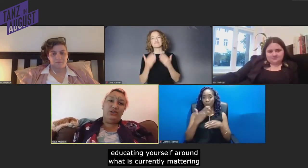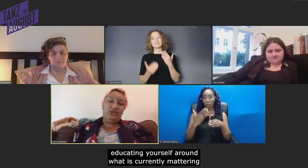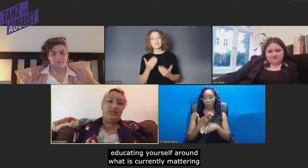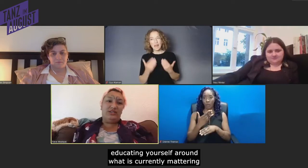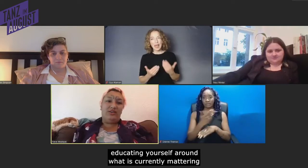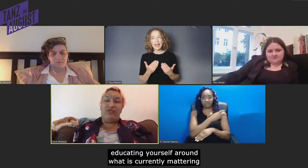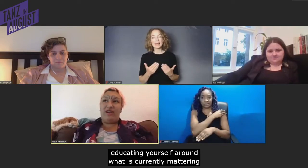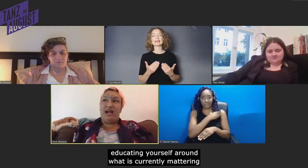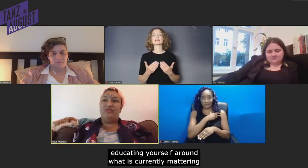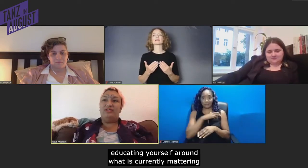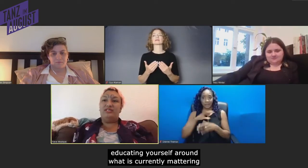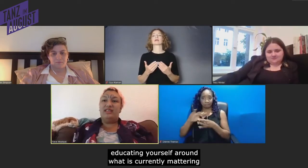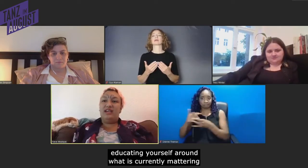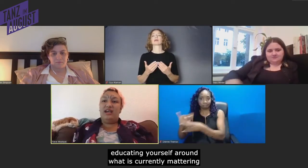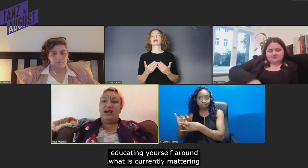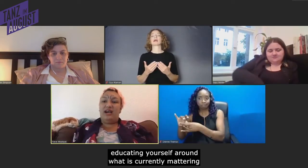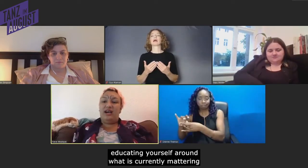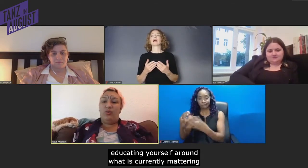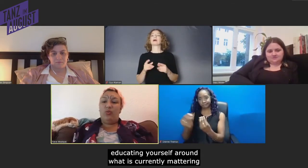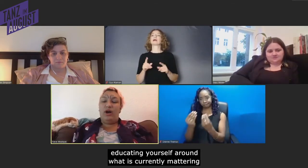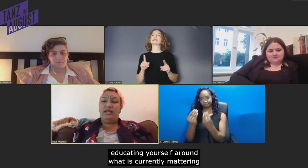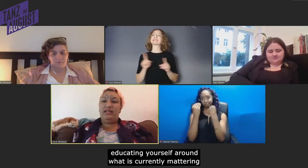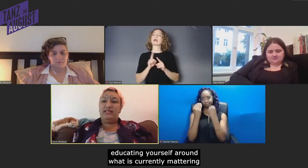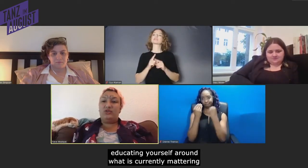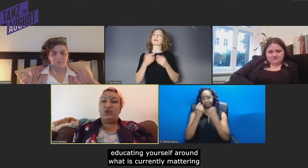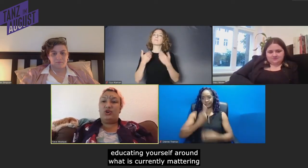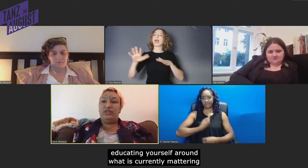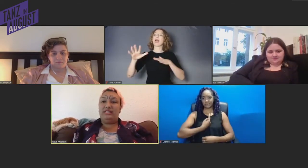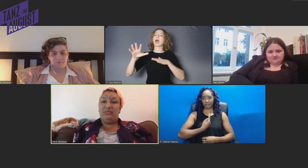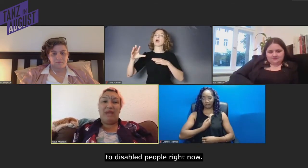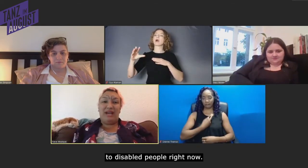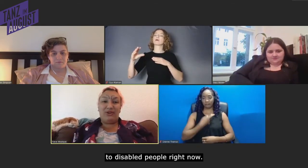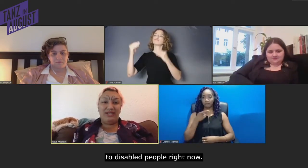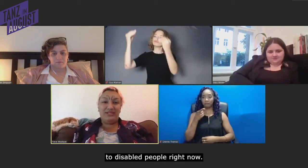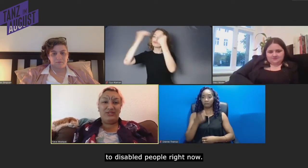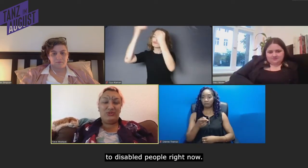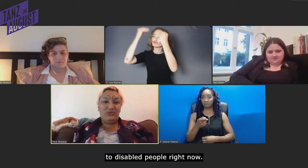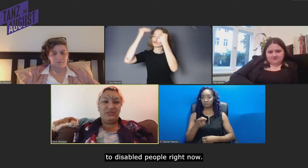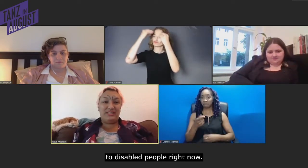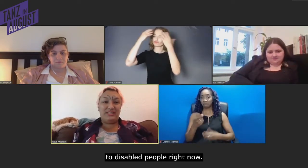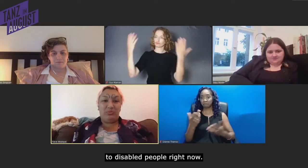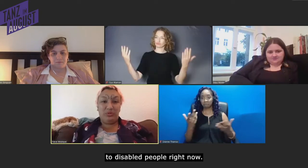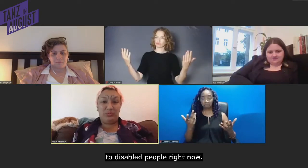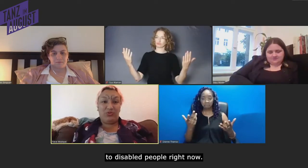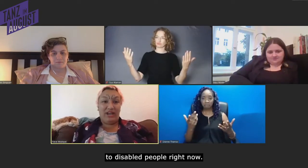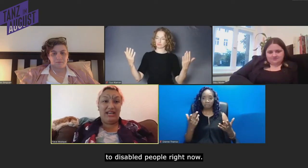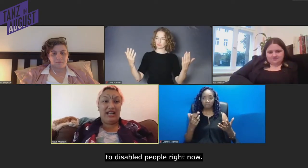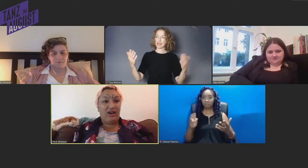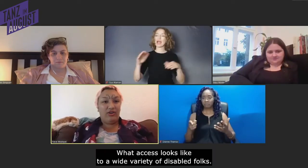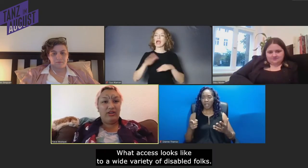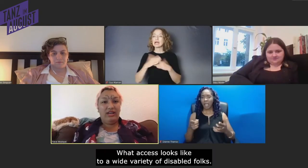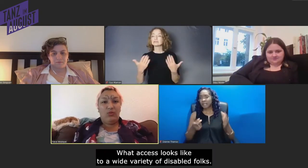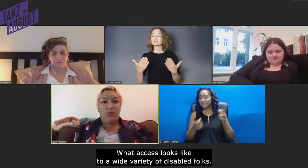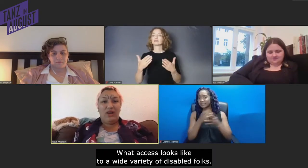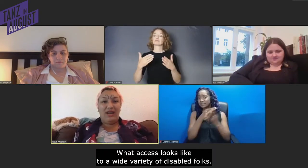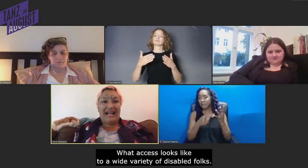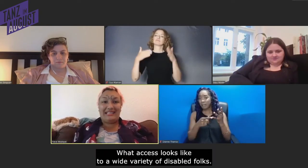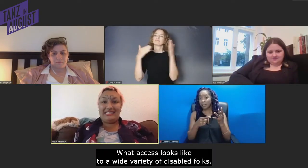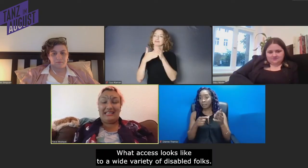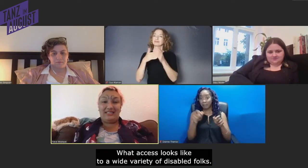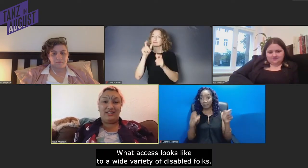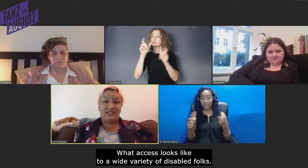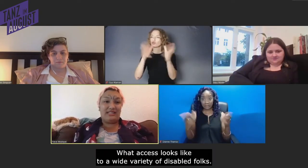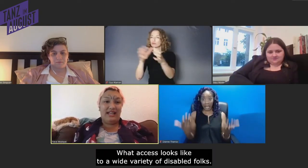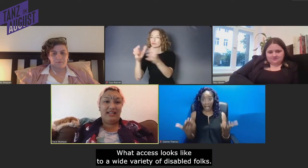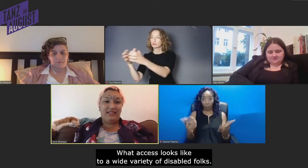educating yourself around what is currently mattering to disabled people right now, what